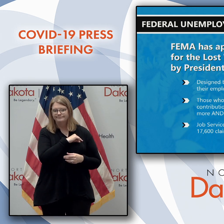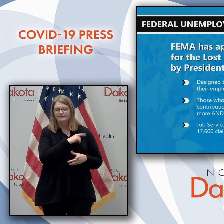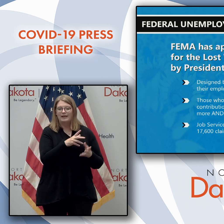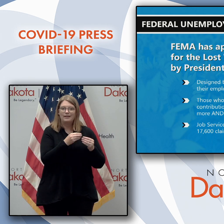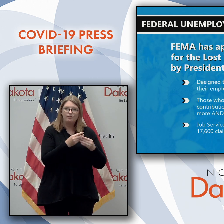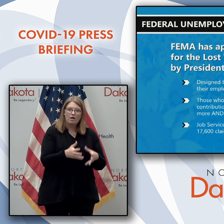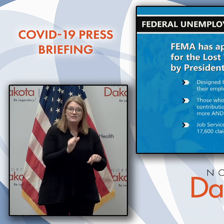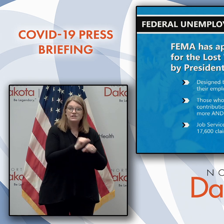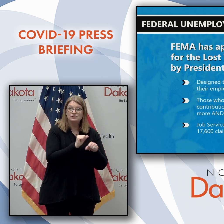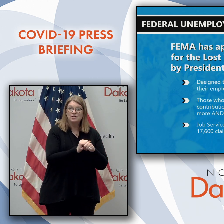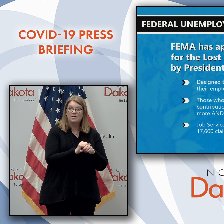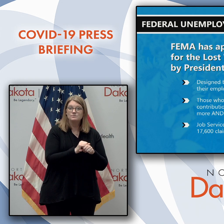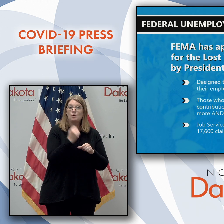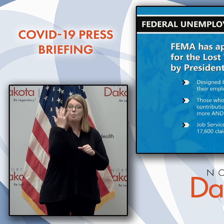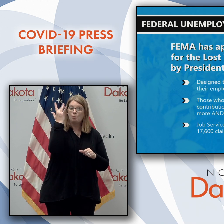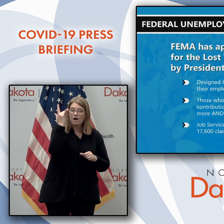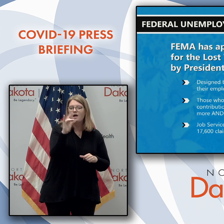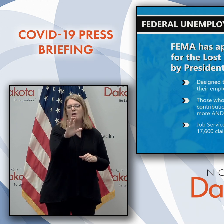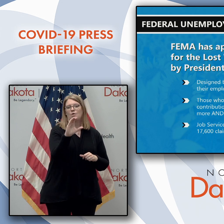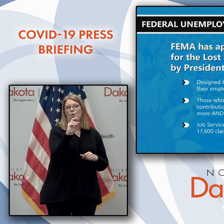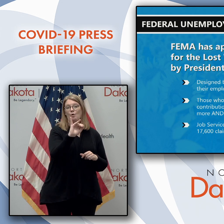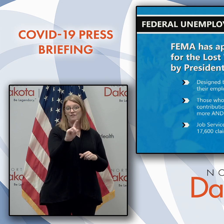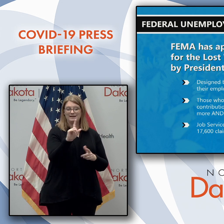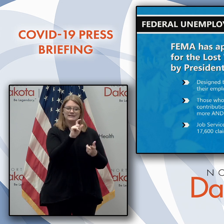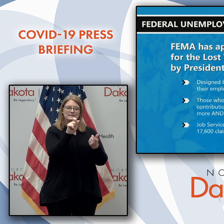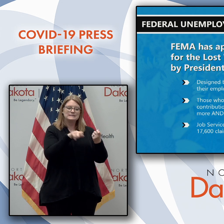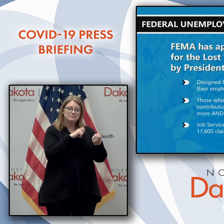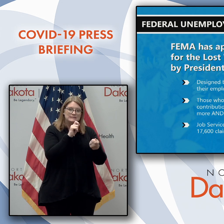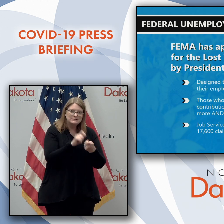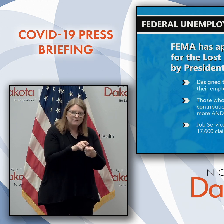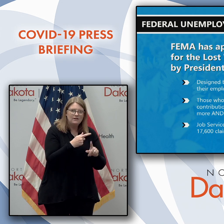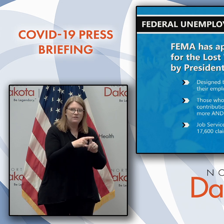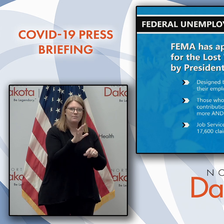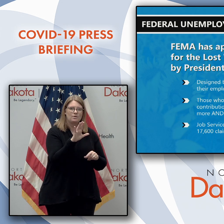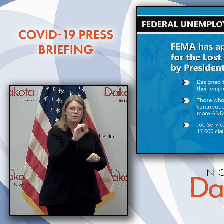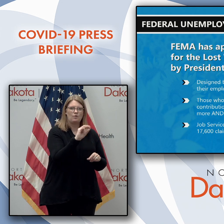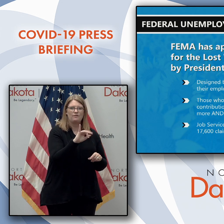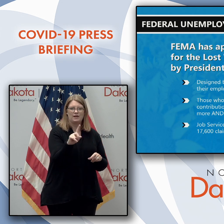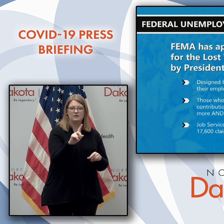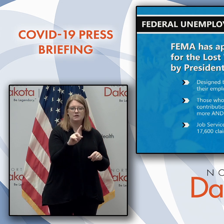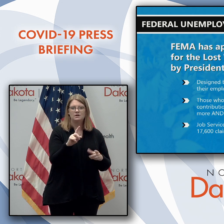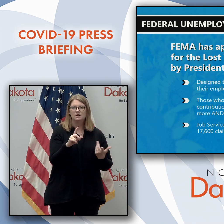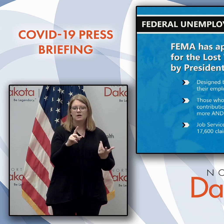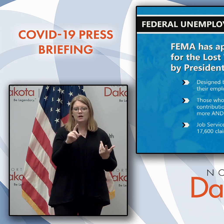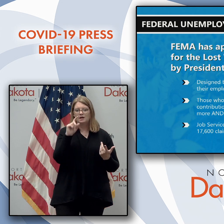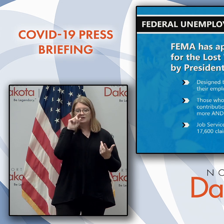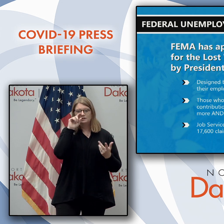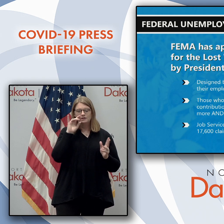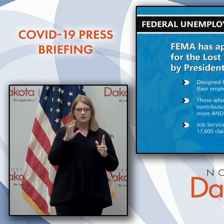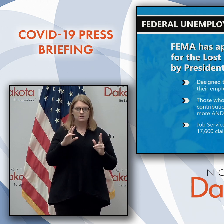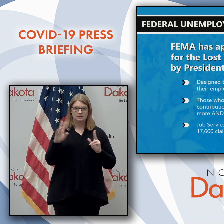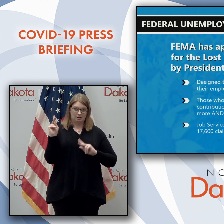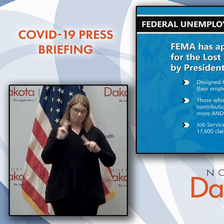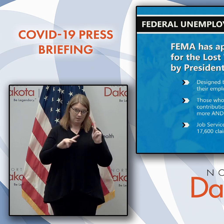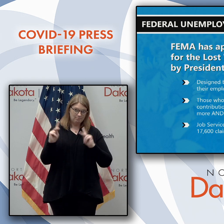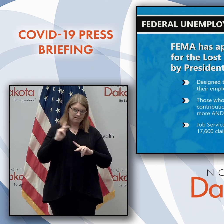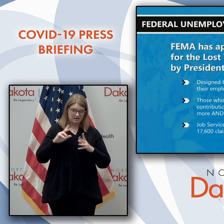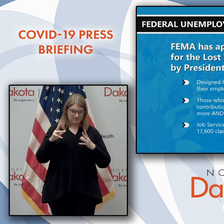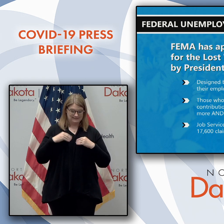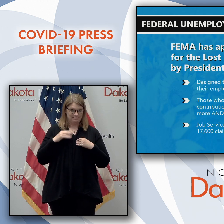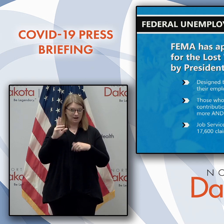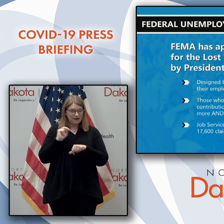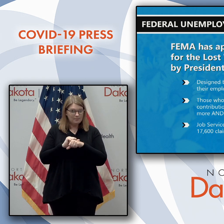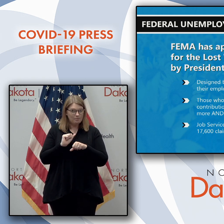jobs specifically due to COVID, which we estimated to be about 41% of those people who were on unemployment during those